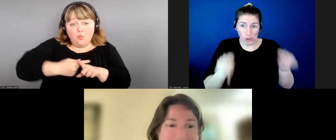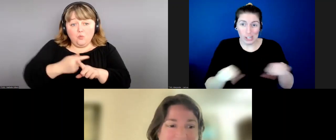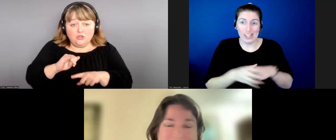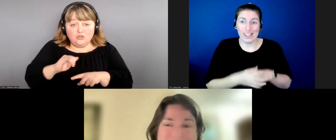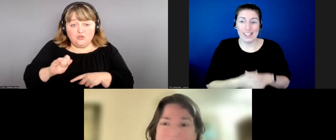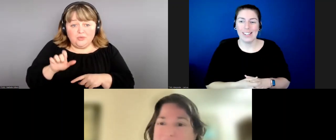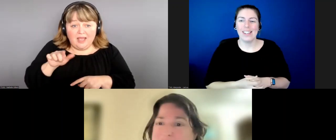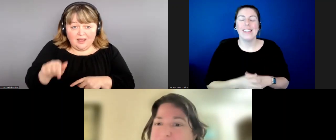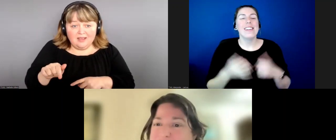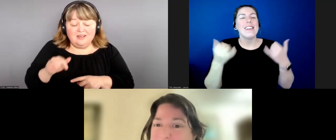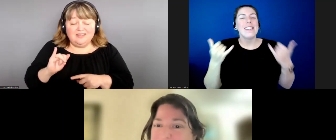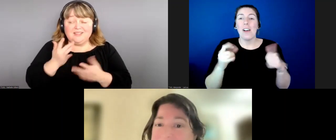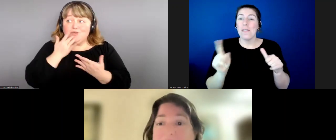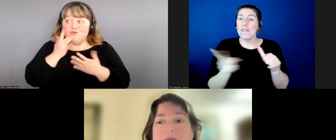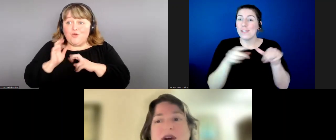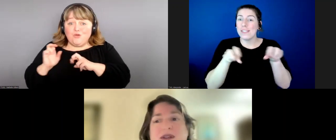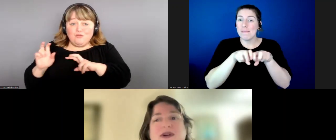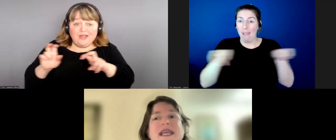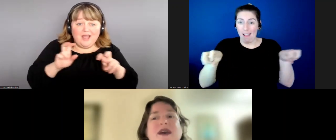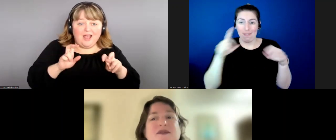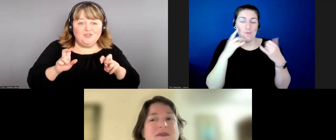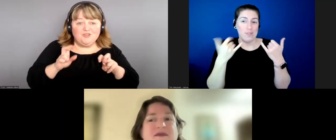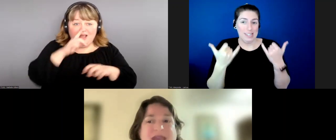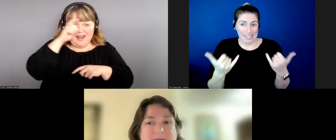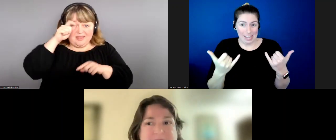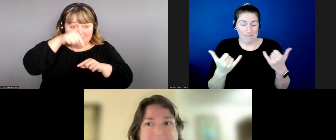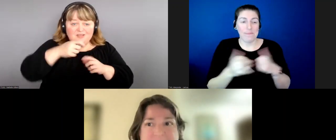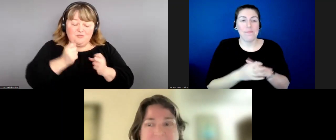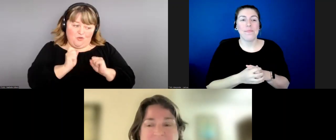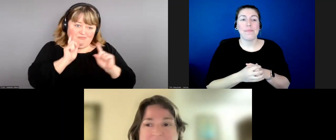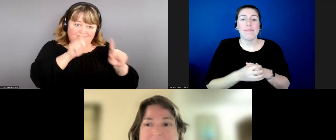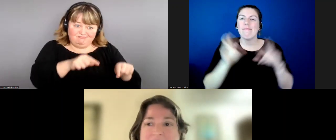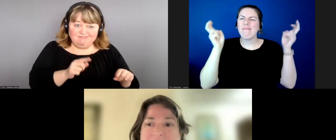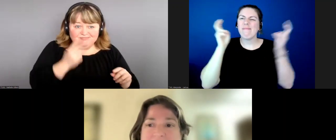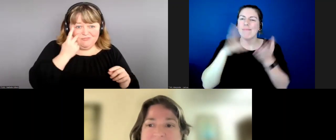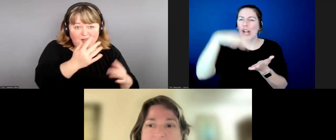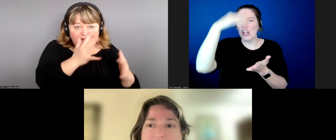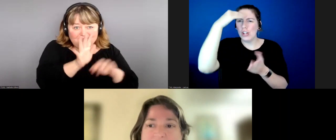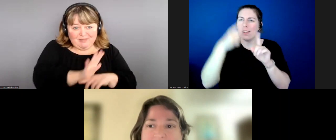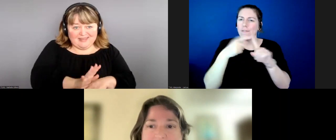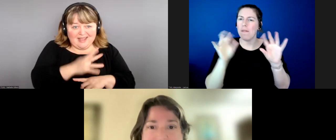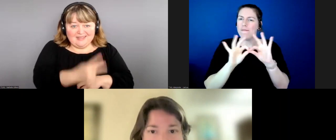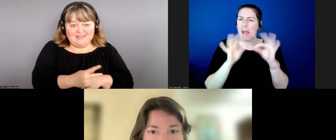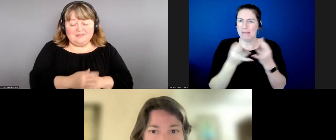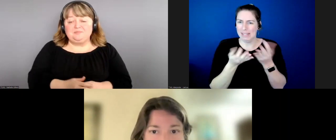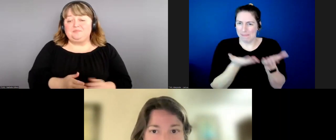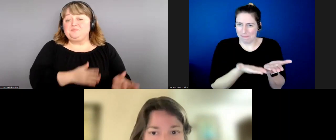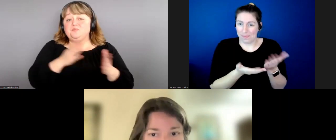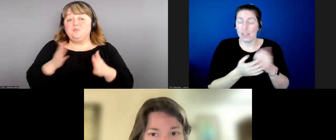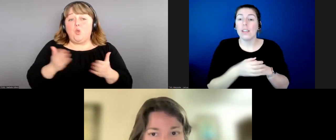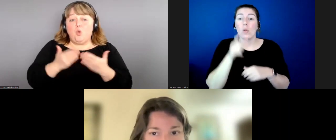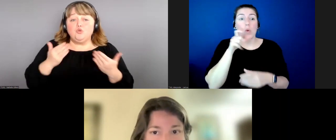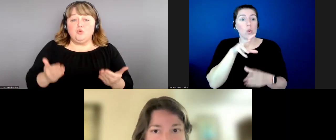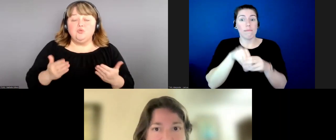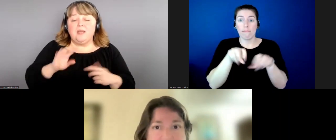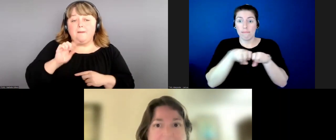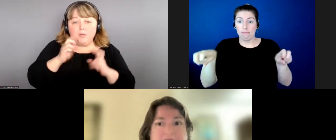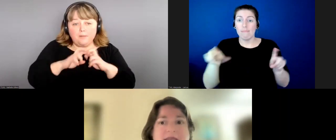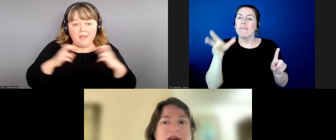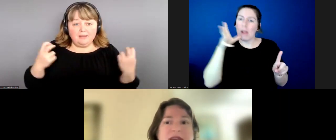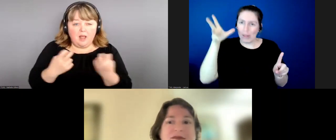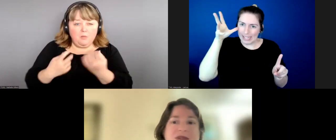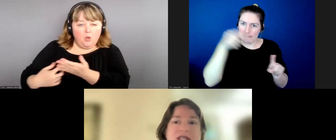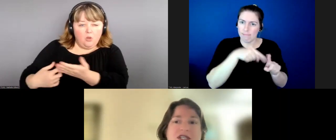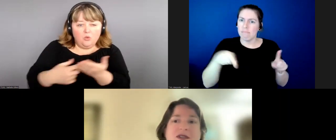first panel for today, we are learning from families. These are parents with lived experience